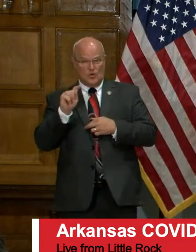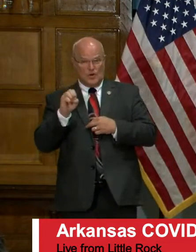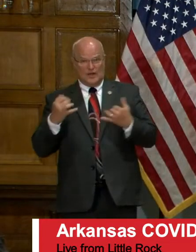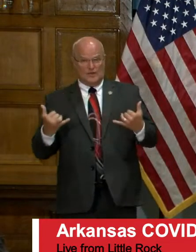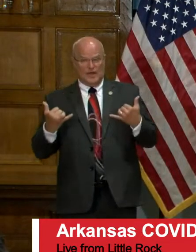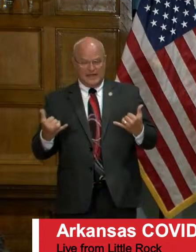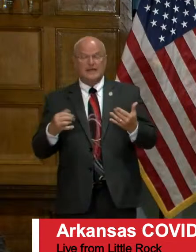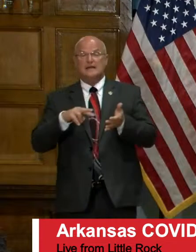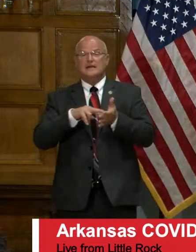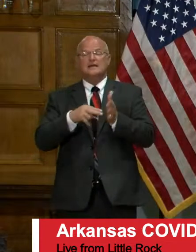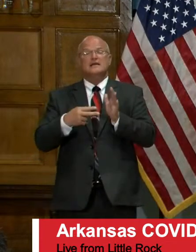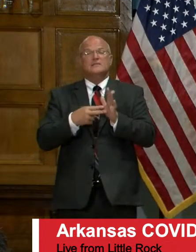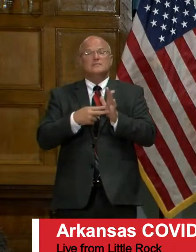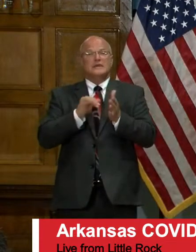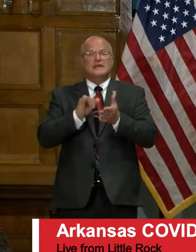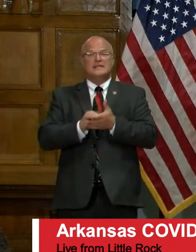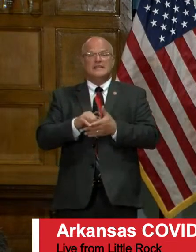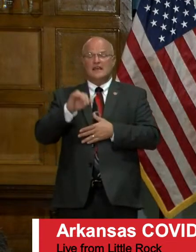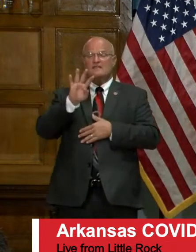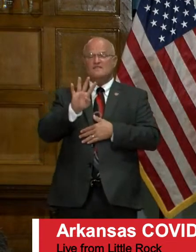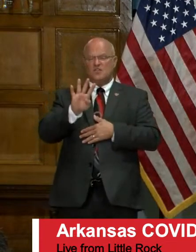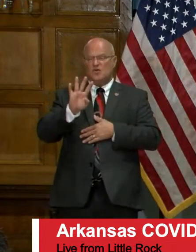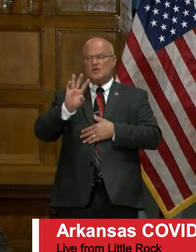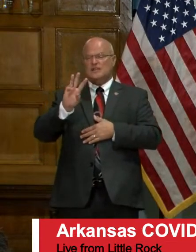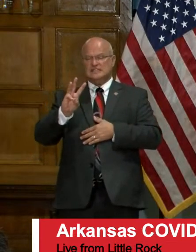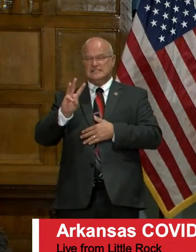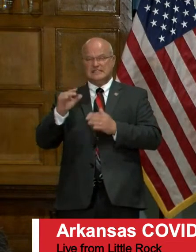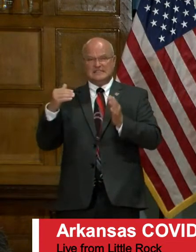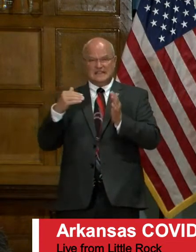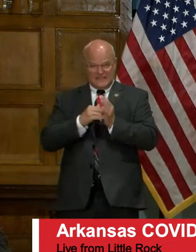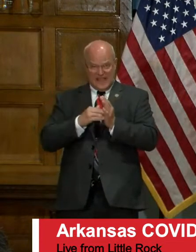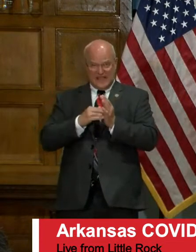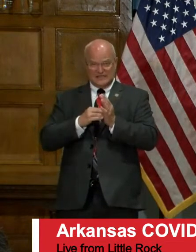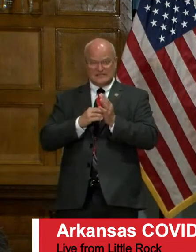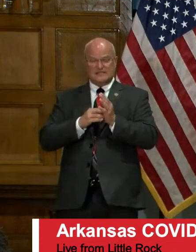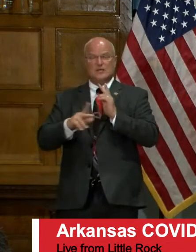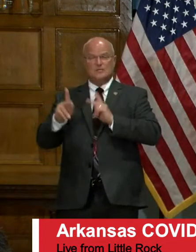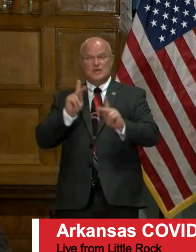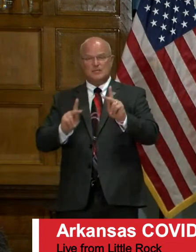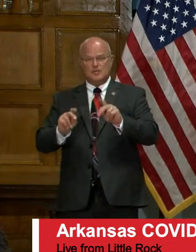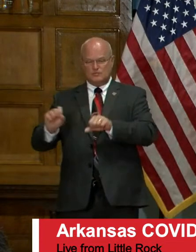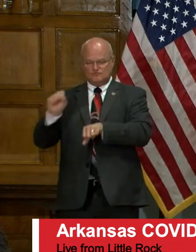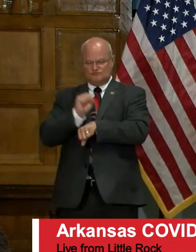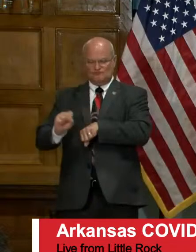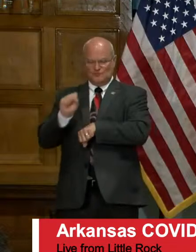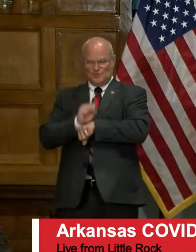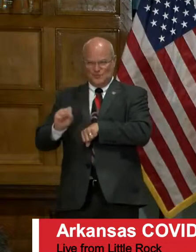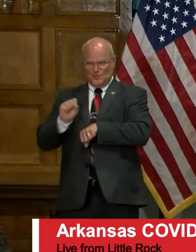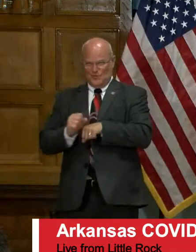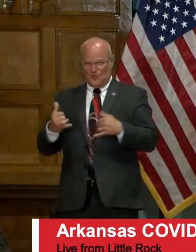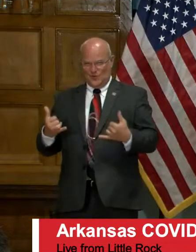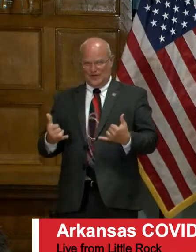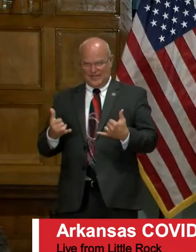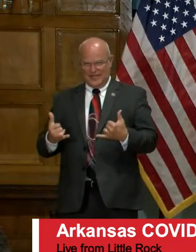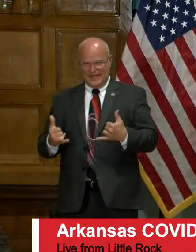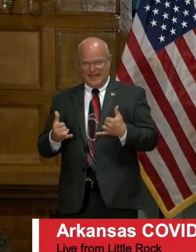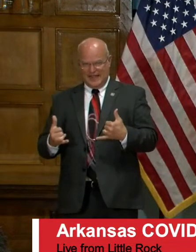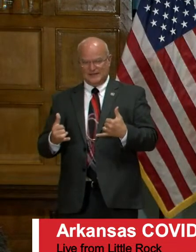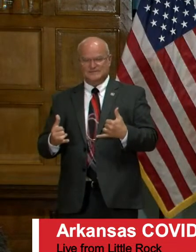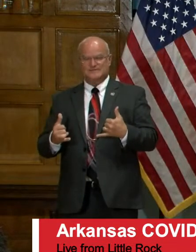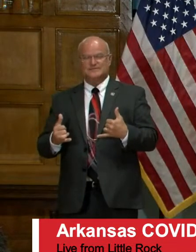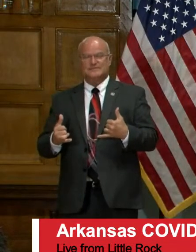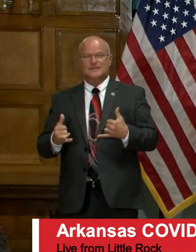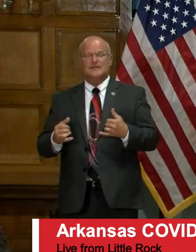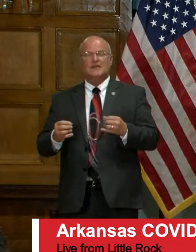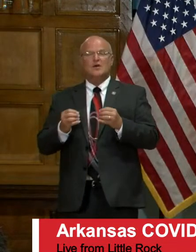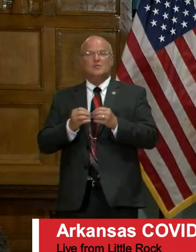means that there's 46,000 more Arkansans employed, exactly 46,378